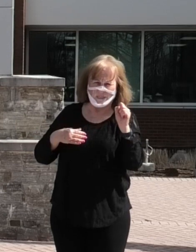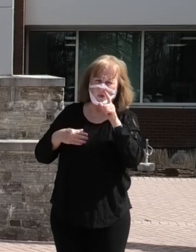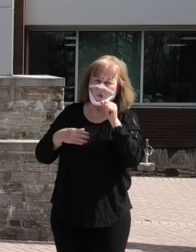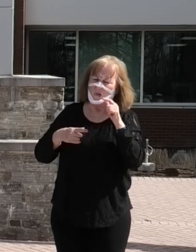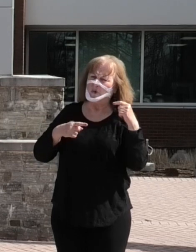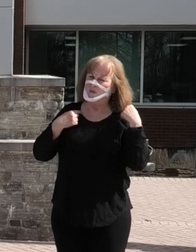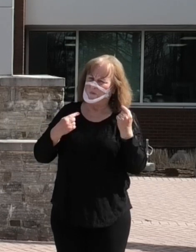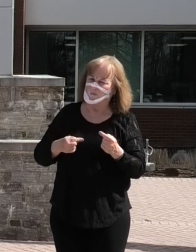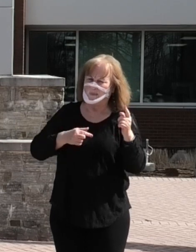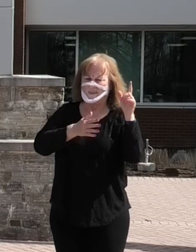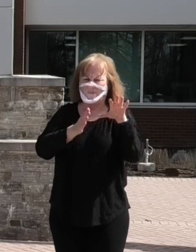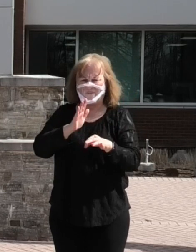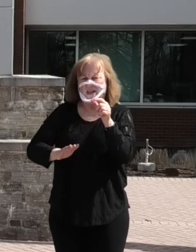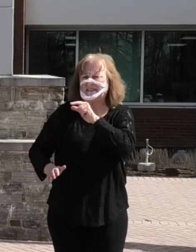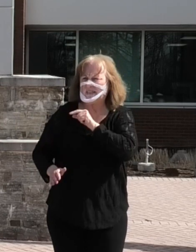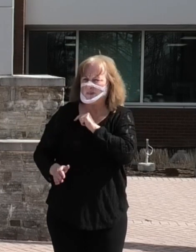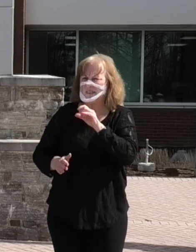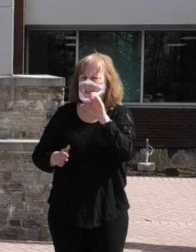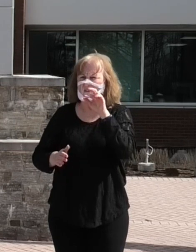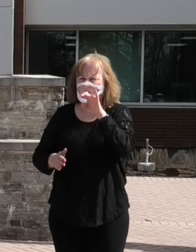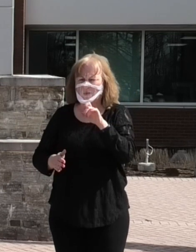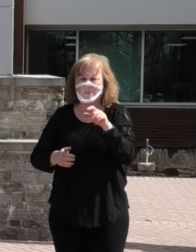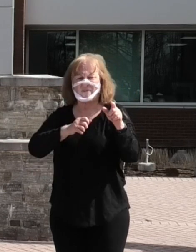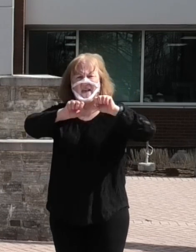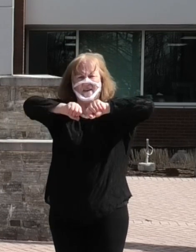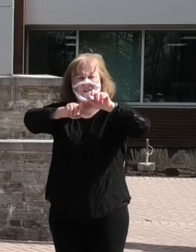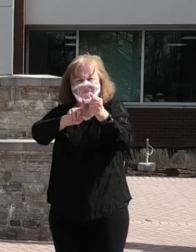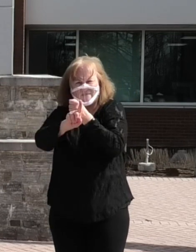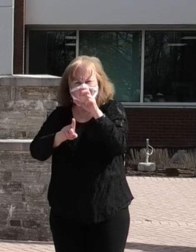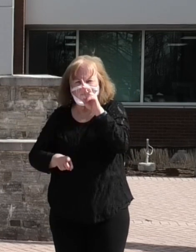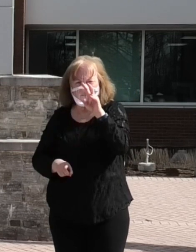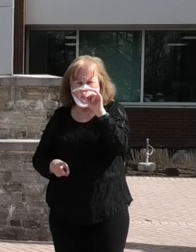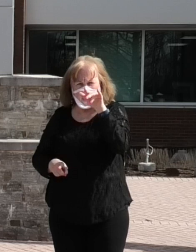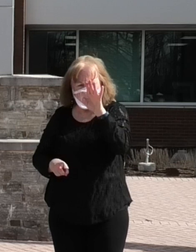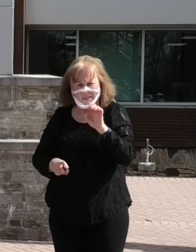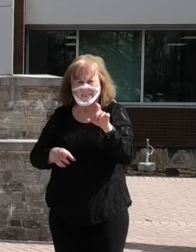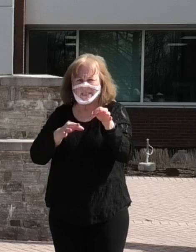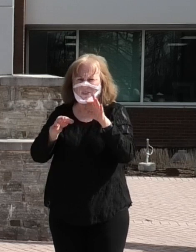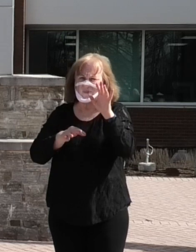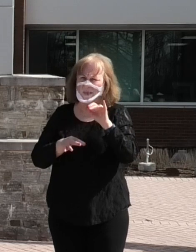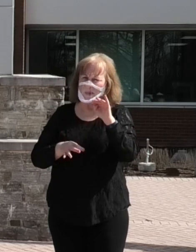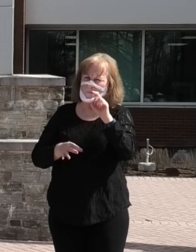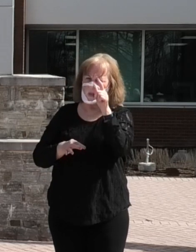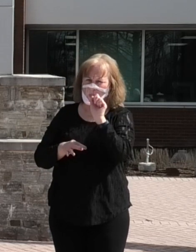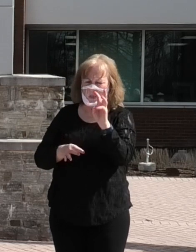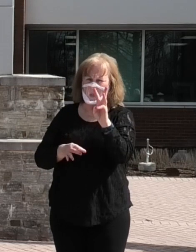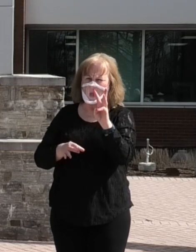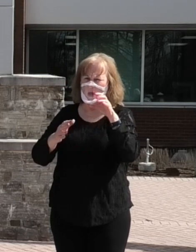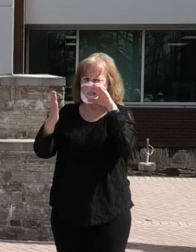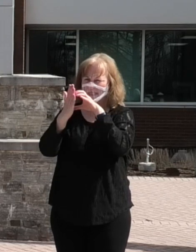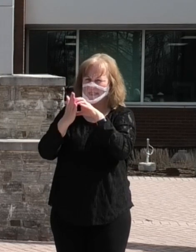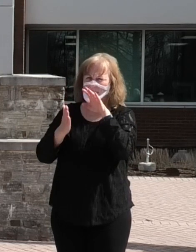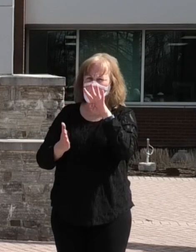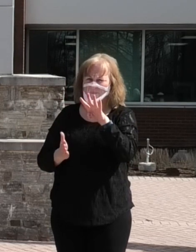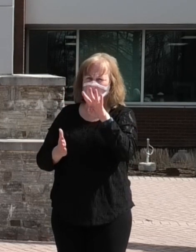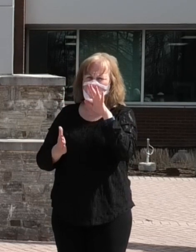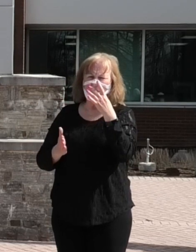been convicted of a crime of violence as defined by Maryland Criminal Law Code, annotated section